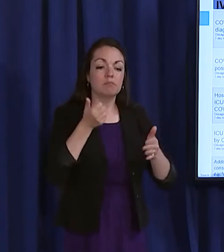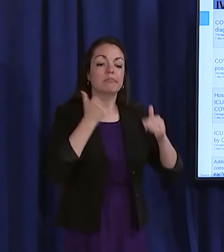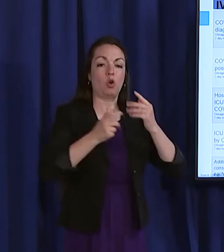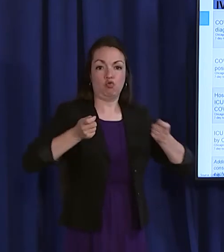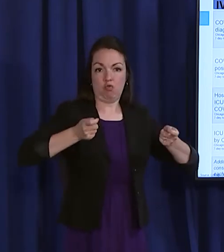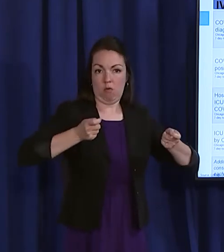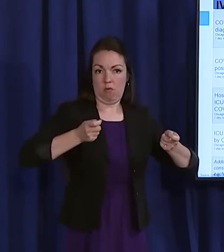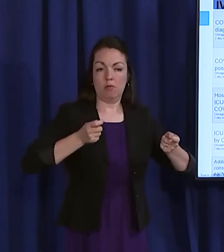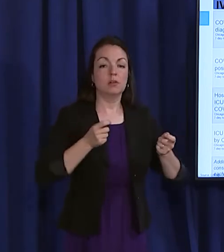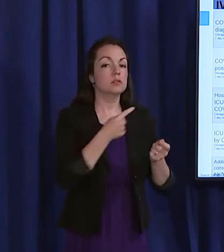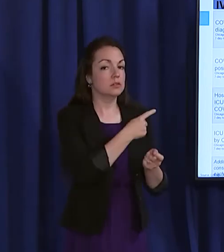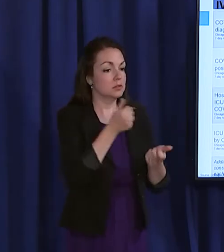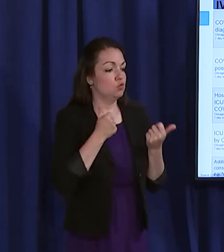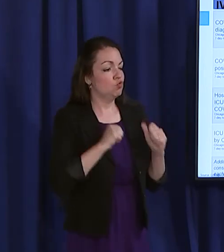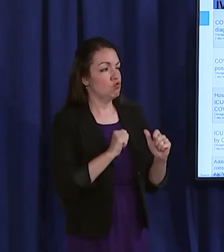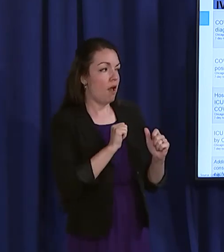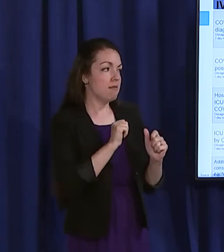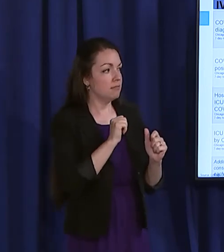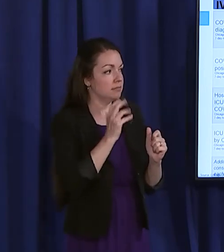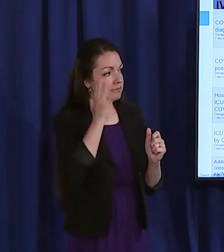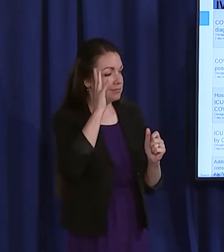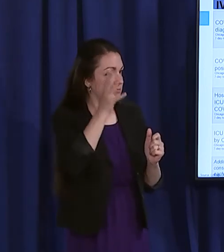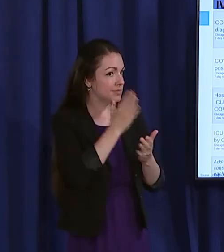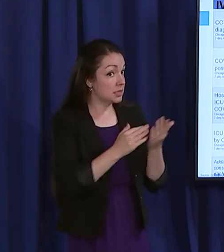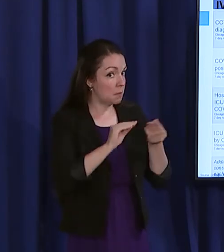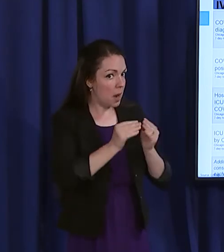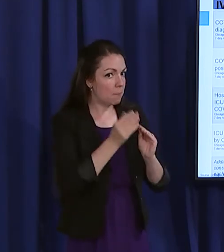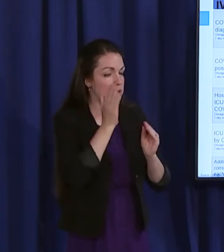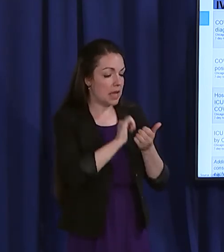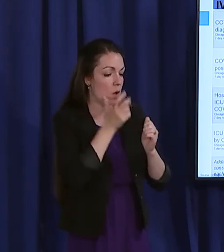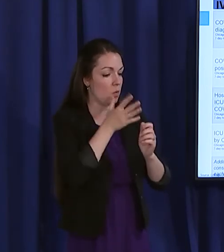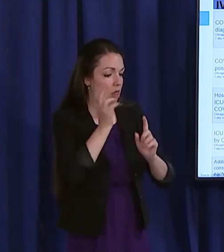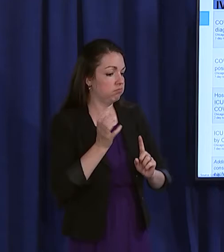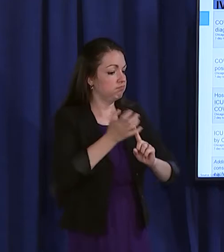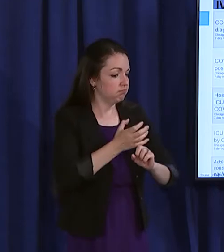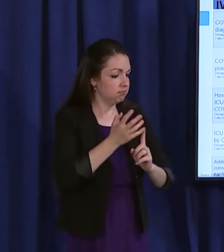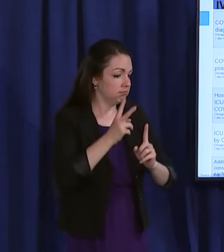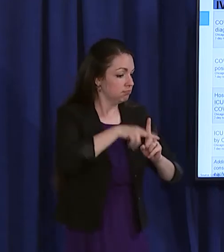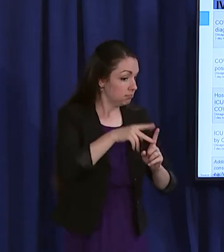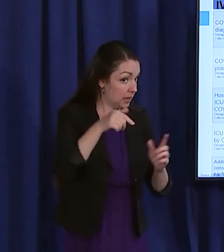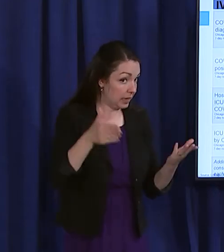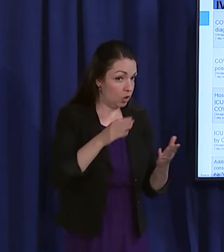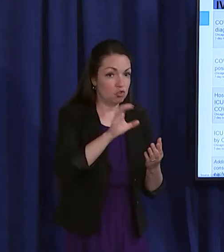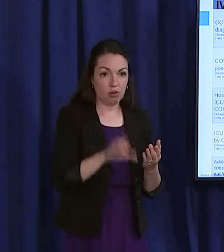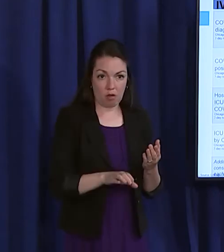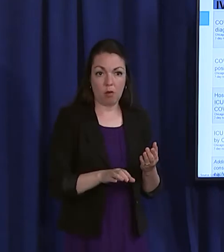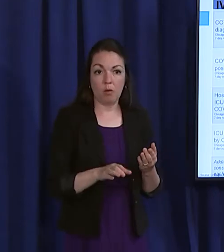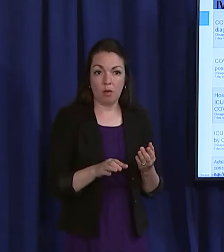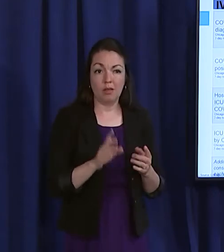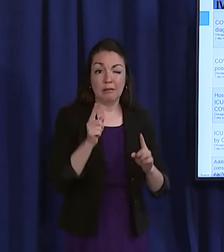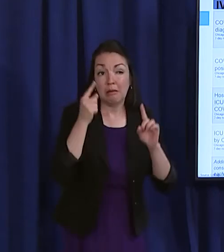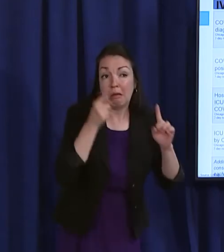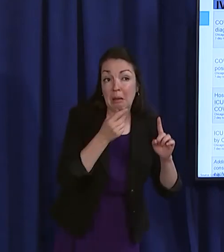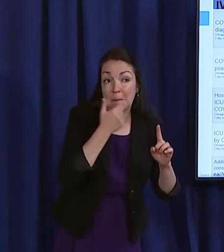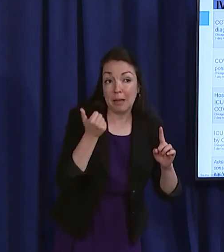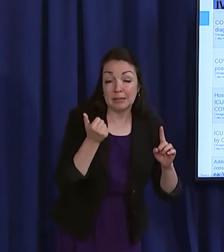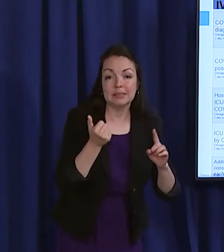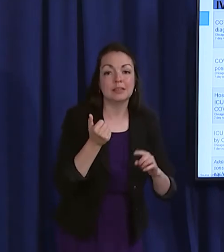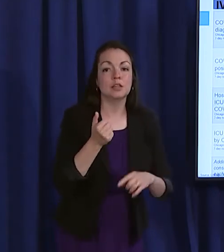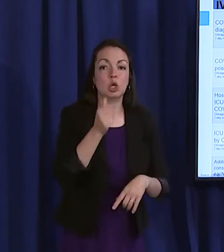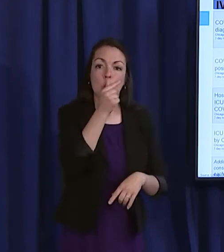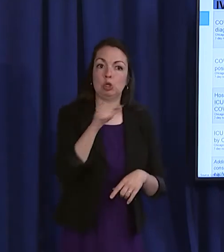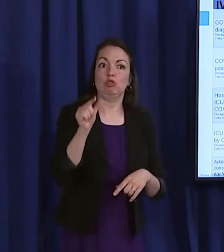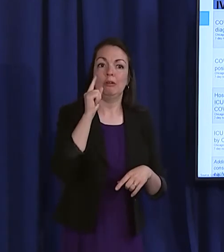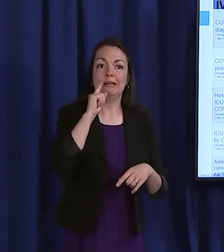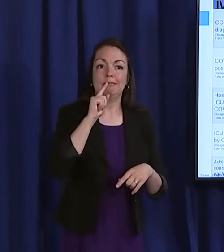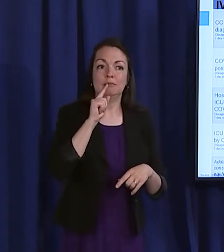on that here in Chicago. Ideally, we would be in that green range, but we don't need to get to the green range to be able to be fully open,